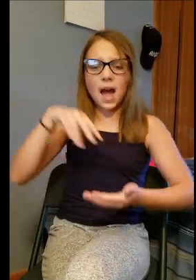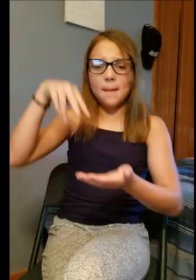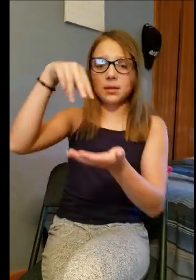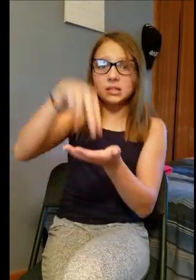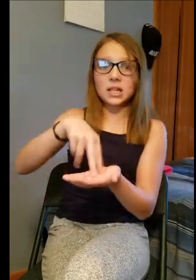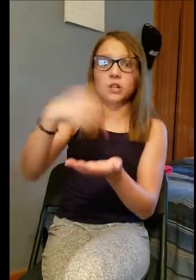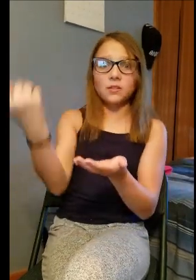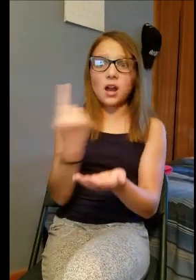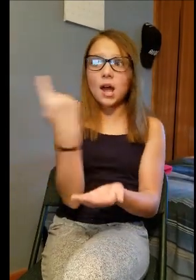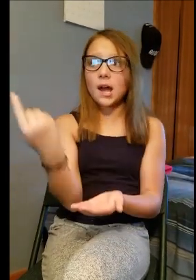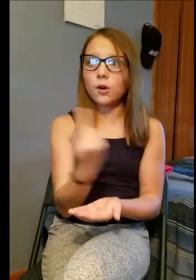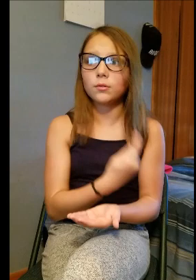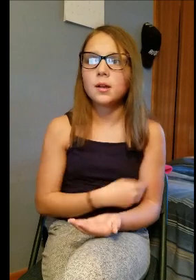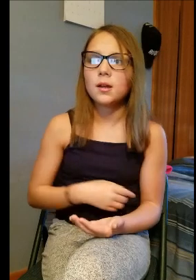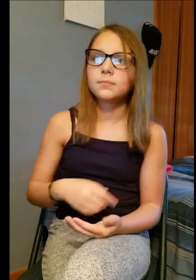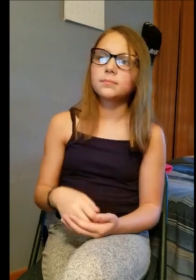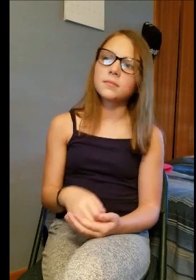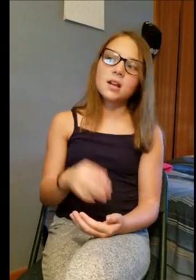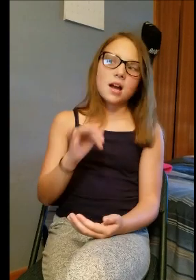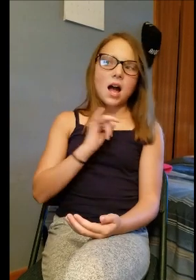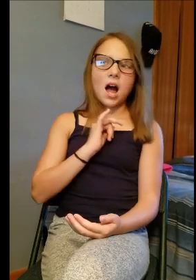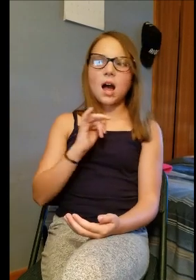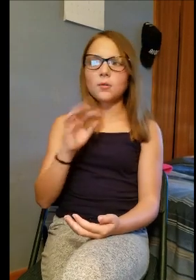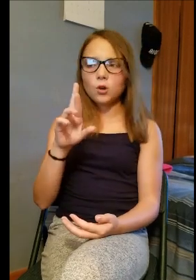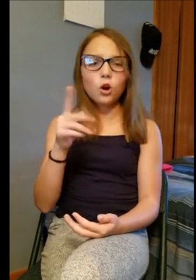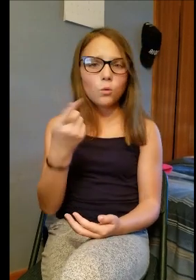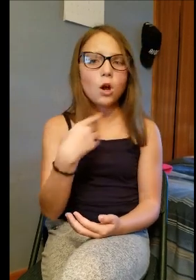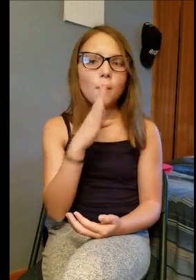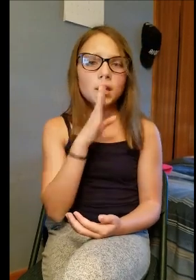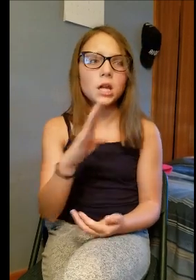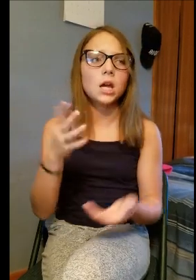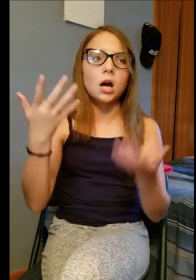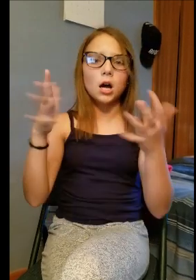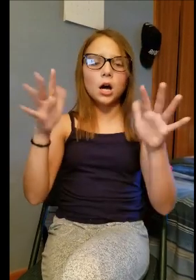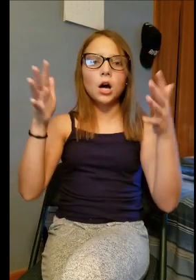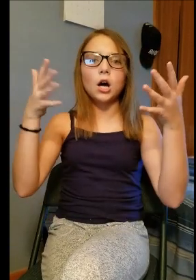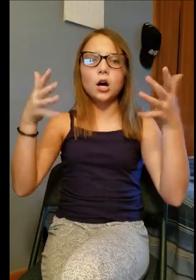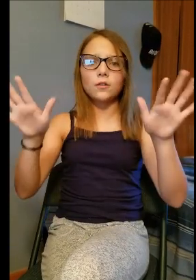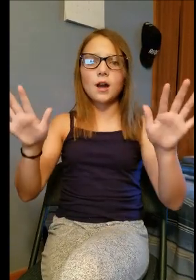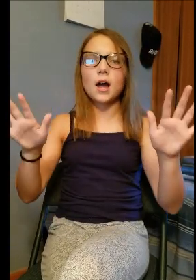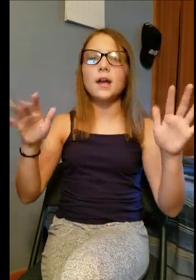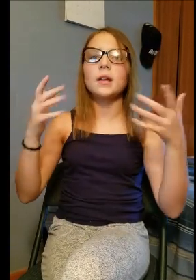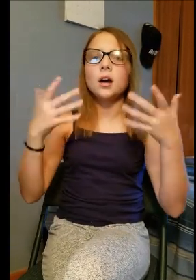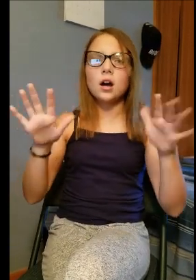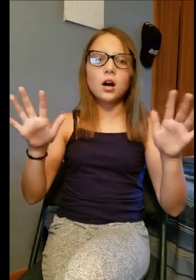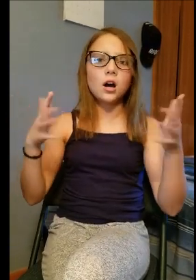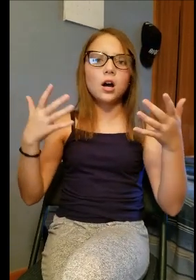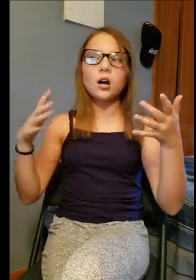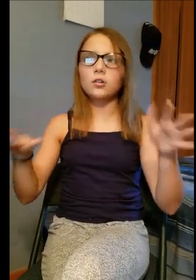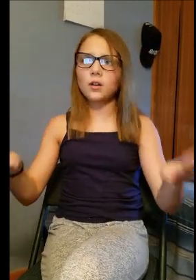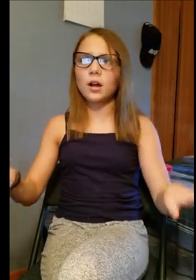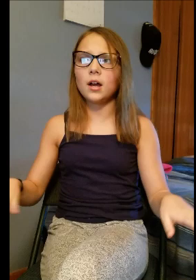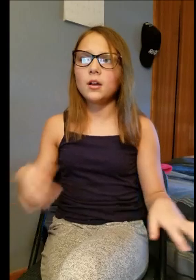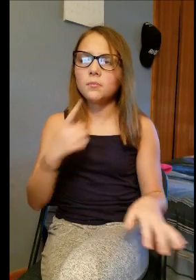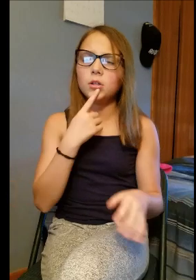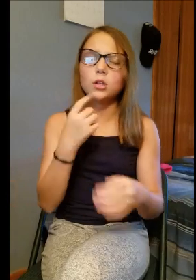I'ma stick around I promise we will be All right, all right tell me you